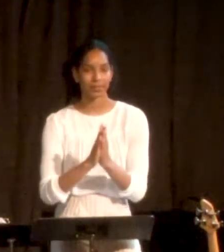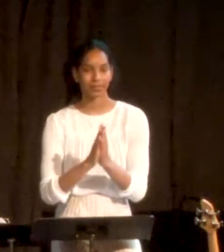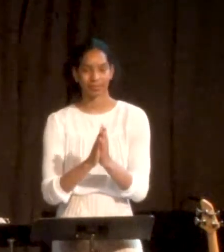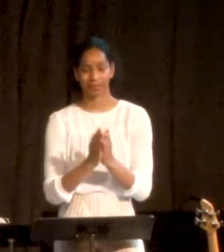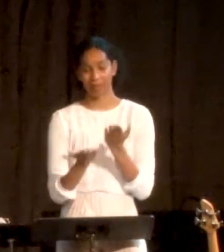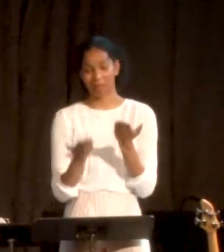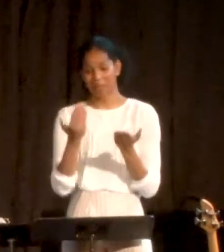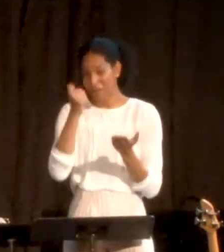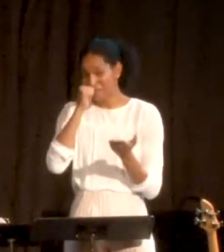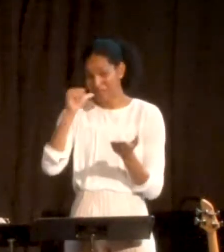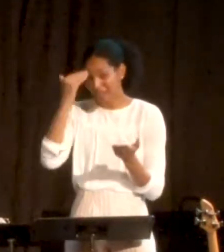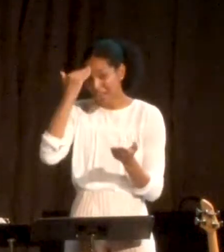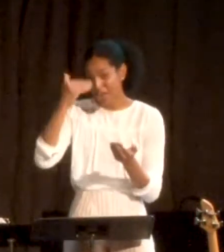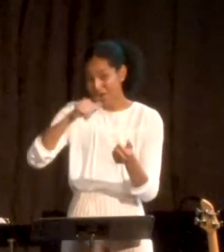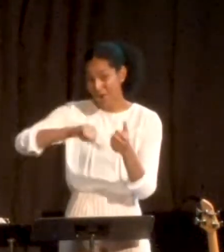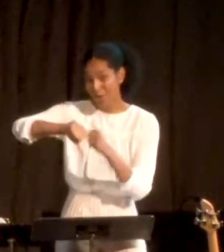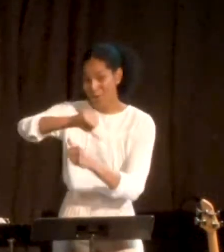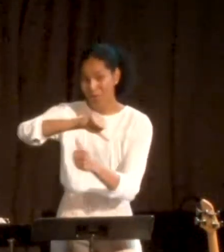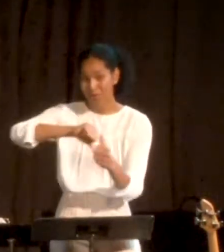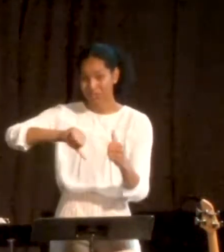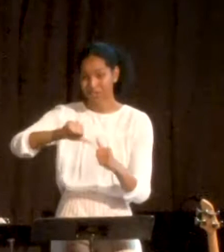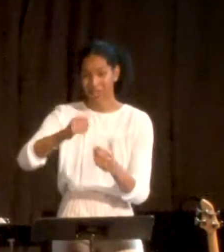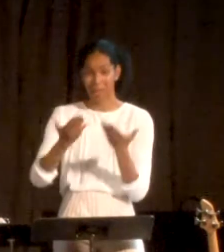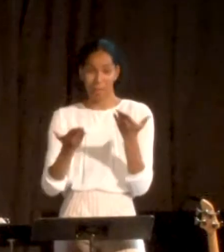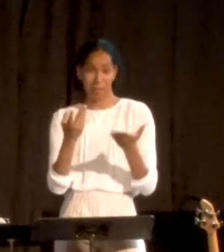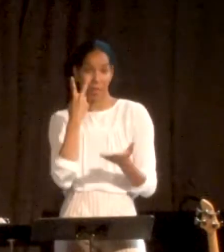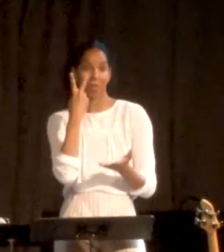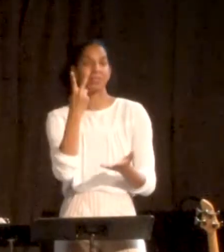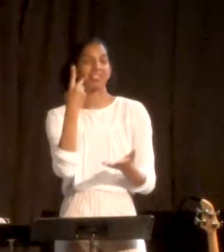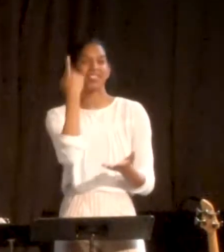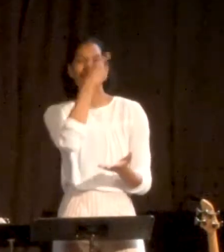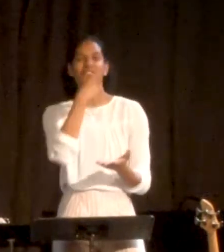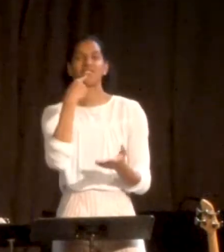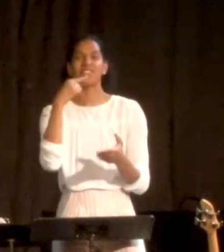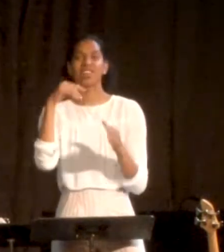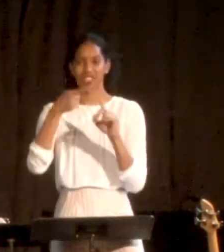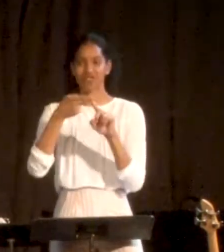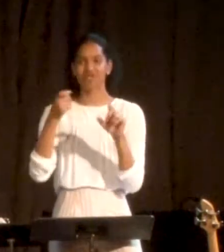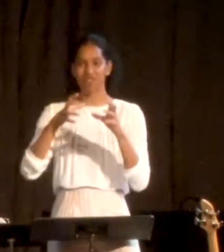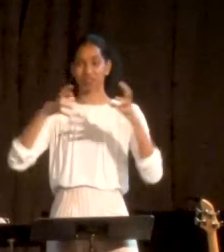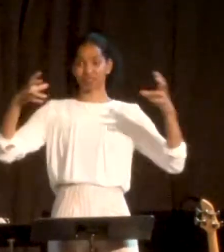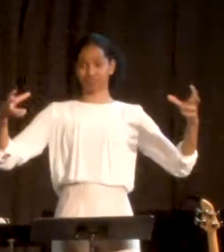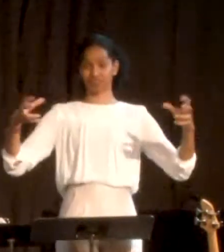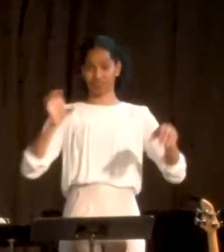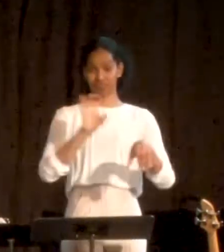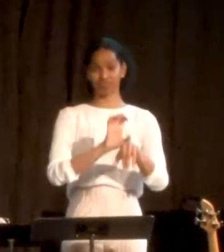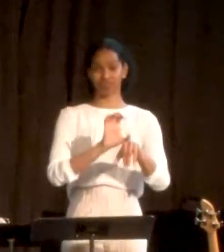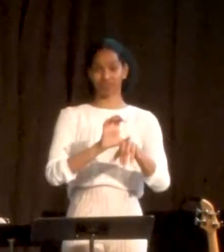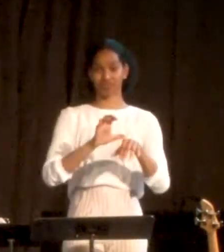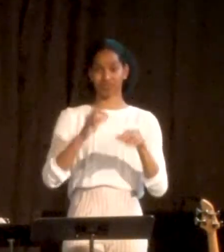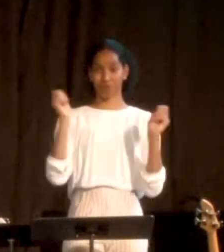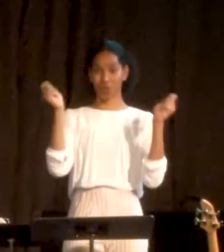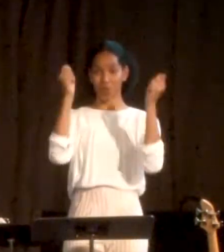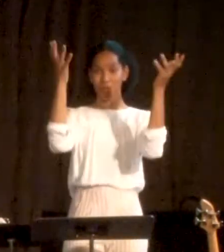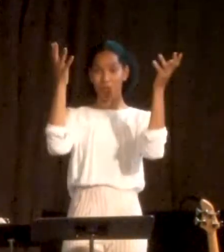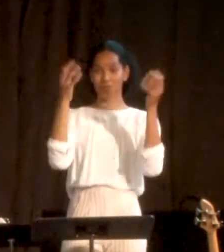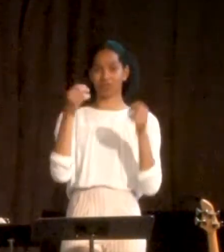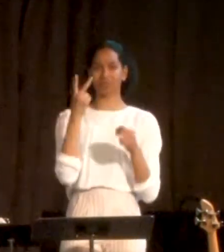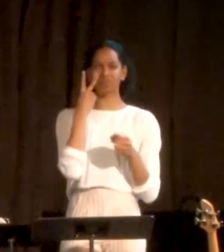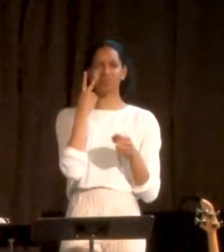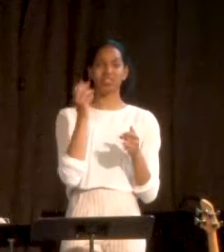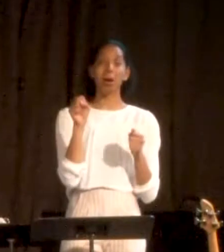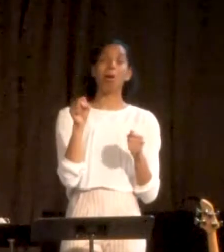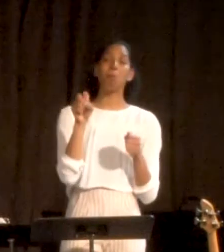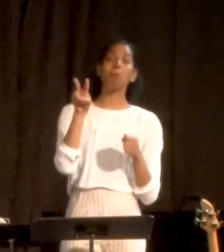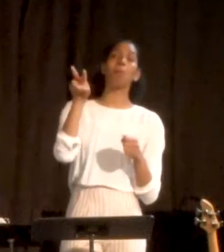all. They might know their faces, you know, from the big worship services down at Solomon's portico